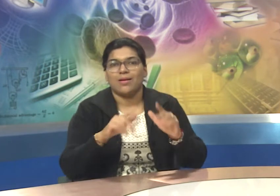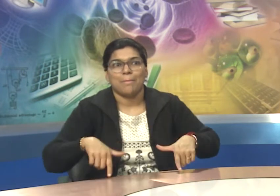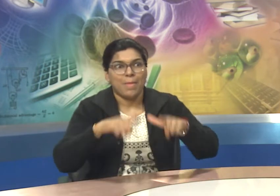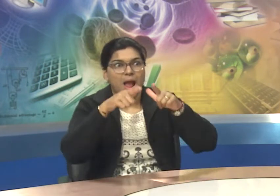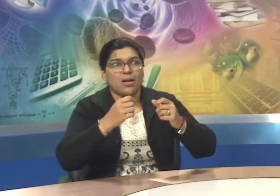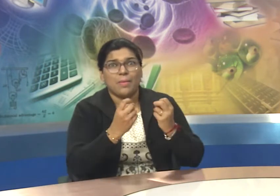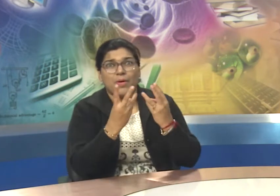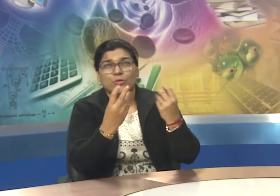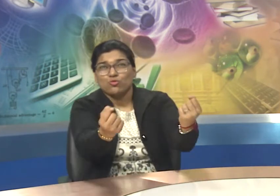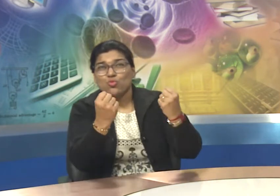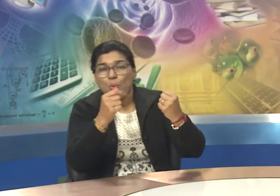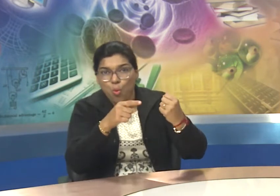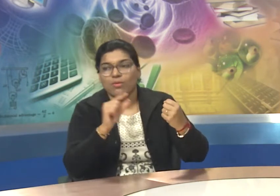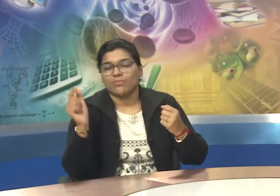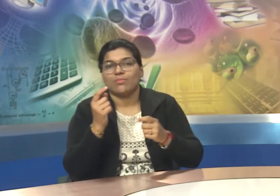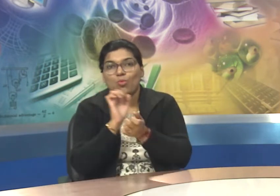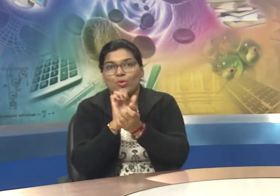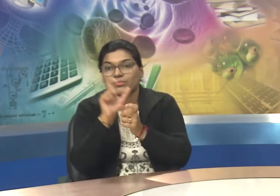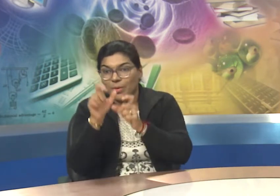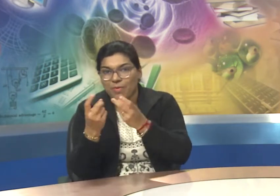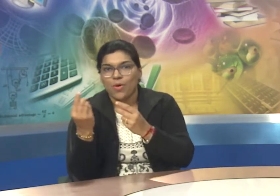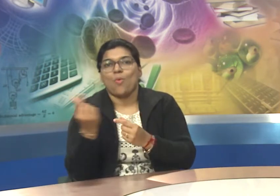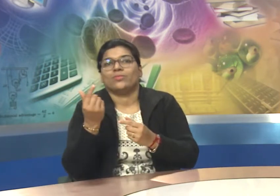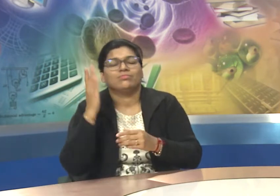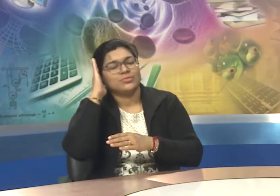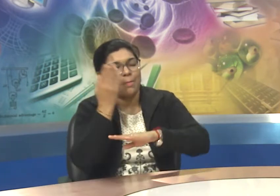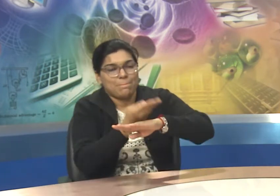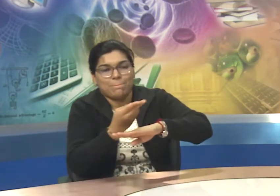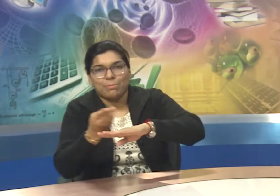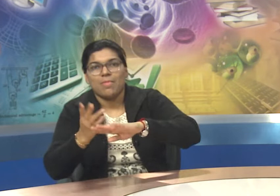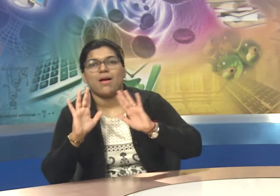and the spread of the tree